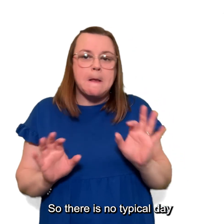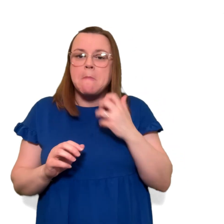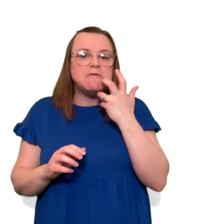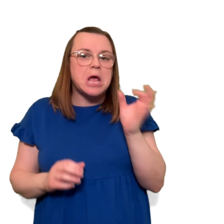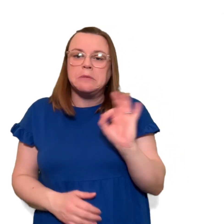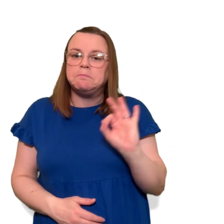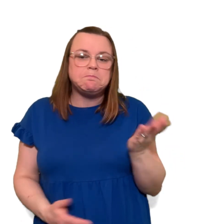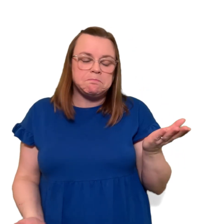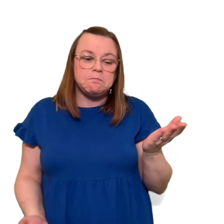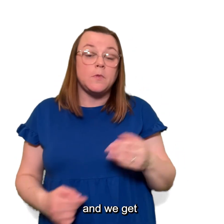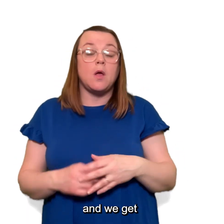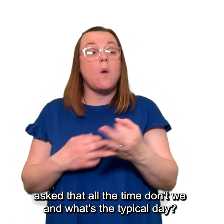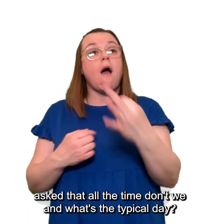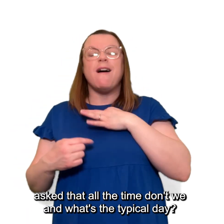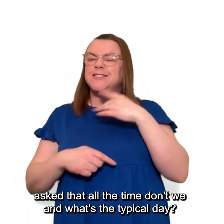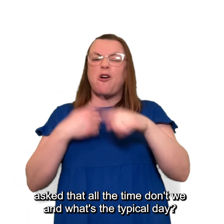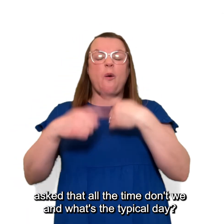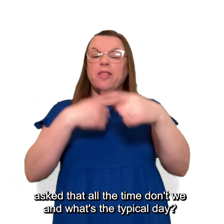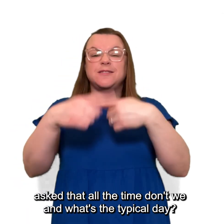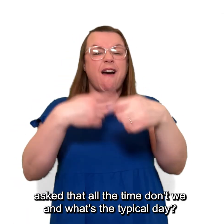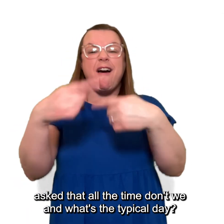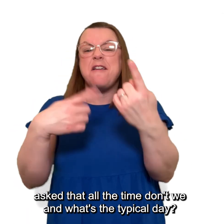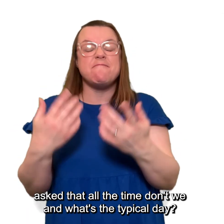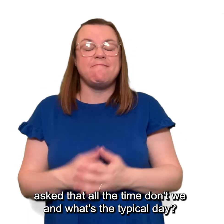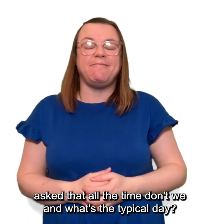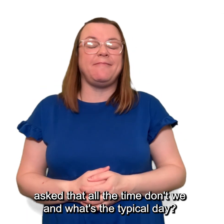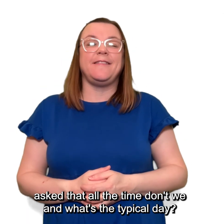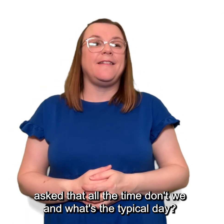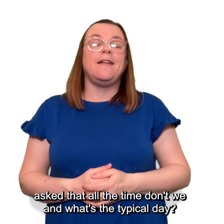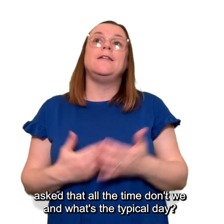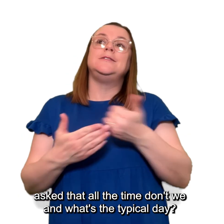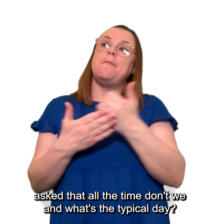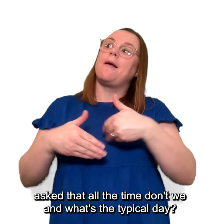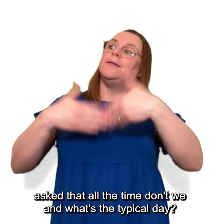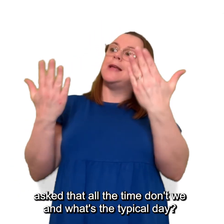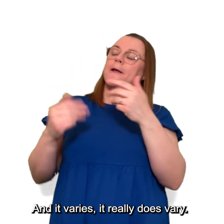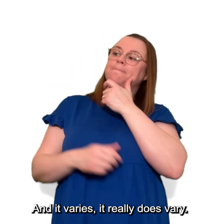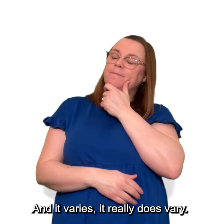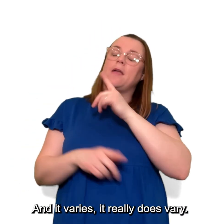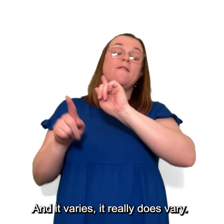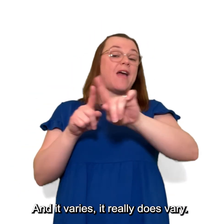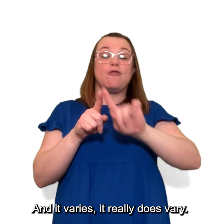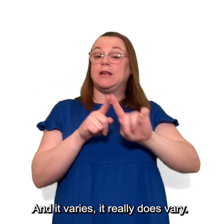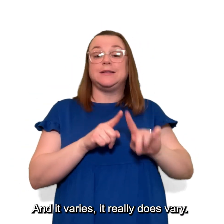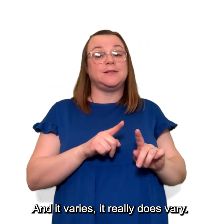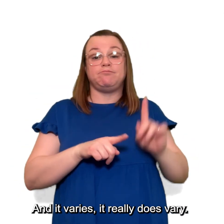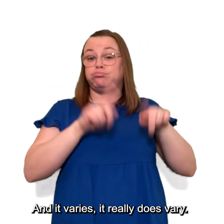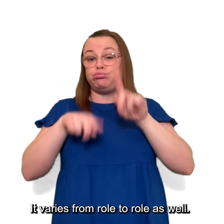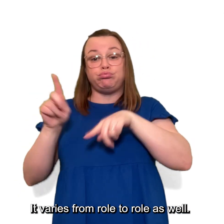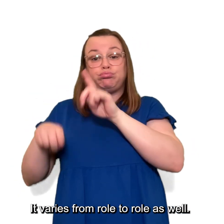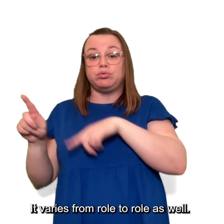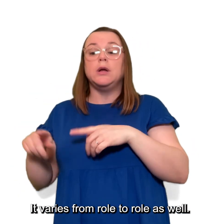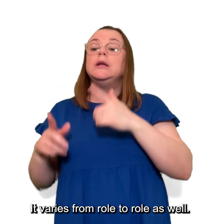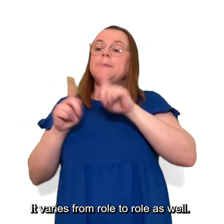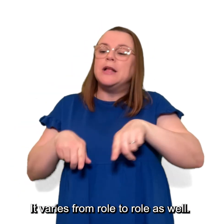typical day. And we get asked that all the time, don't we? What's a typical day? And it varies. It really does vary,